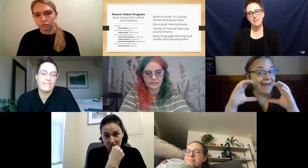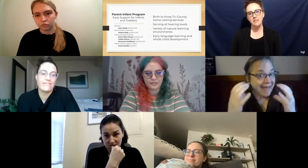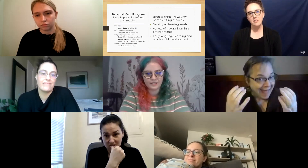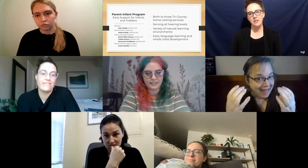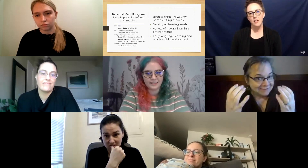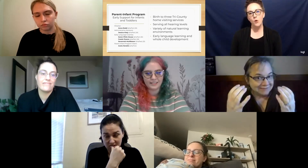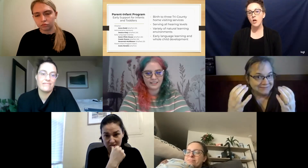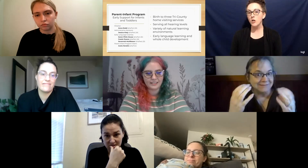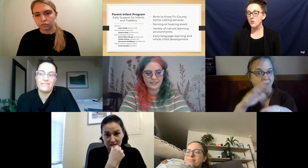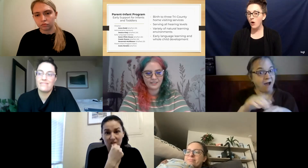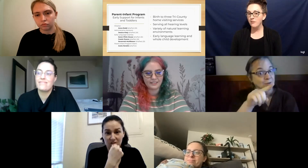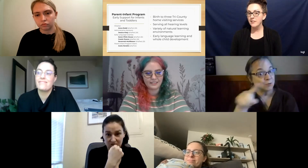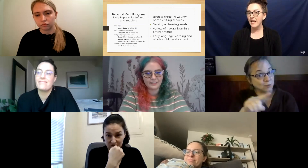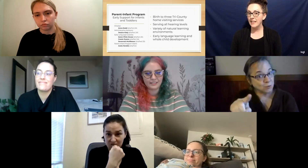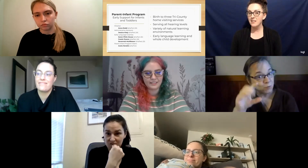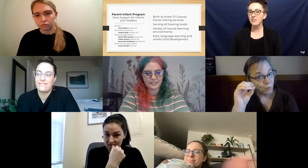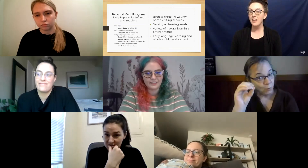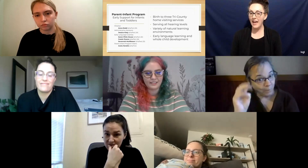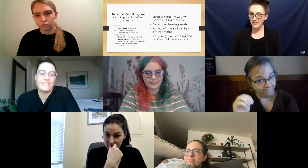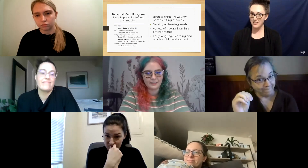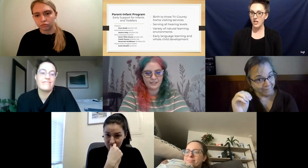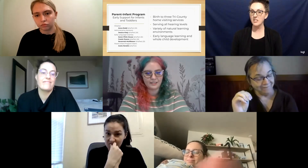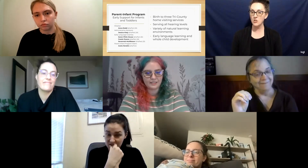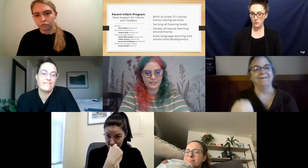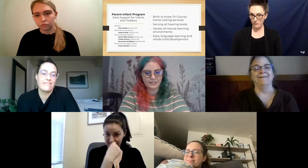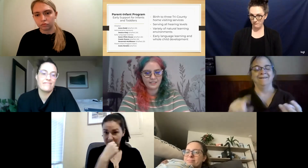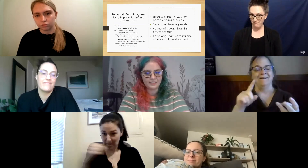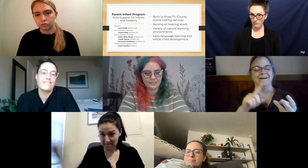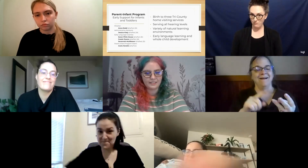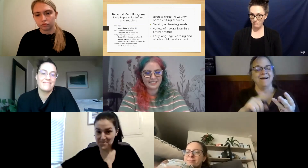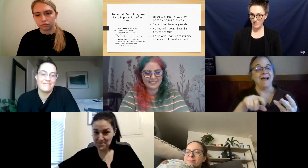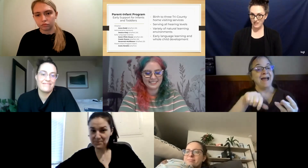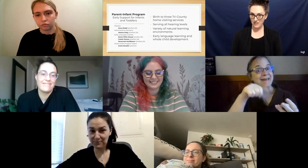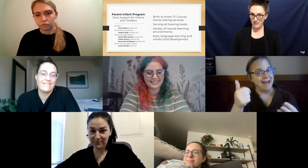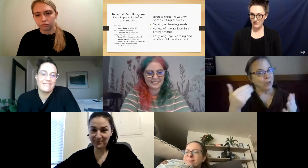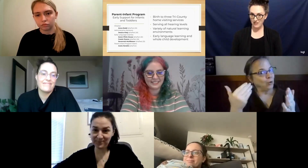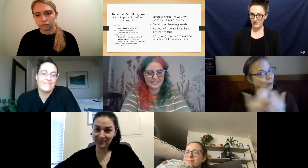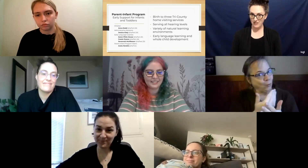And we also offer an ASL class on Zoom.